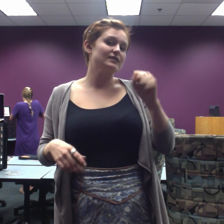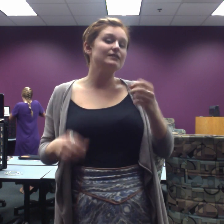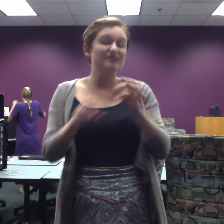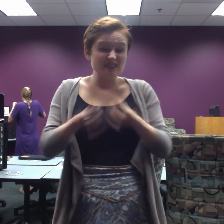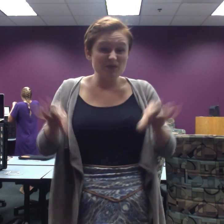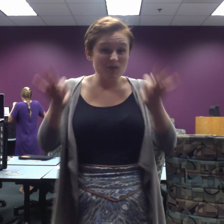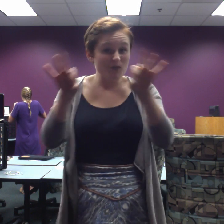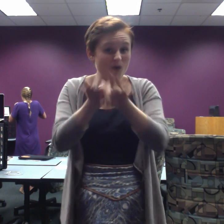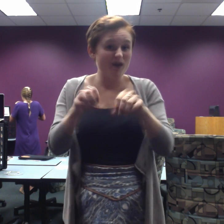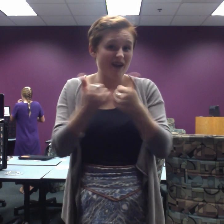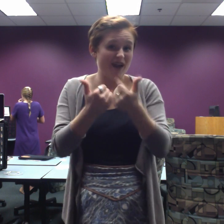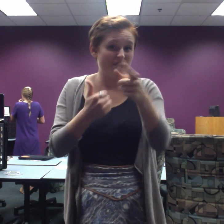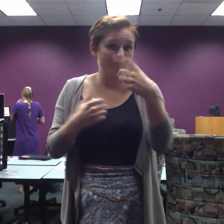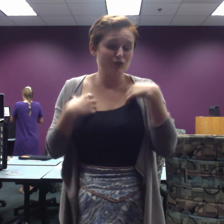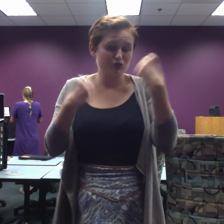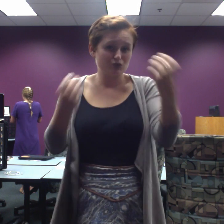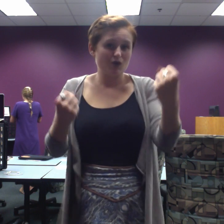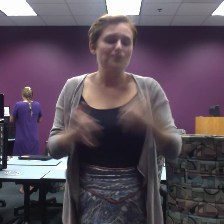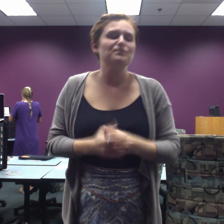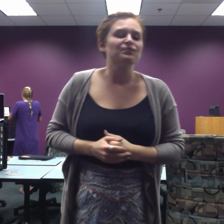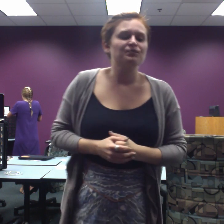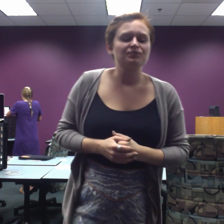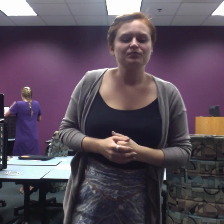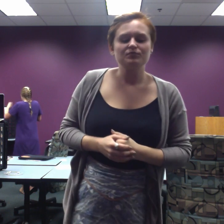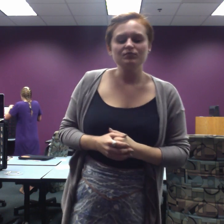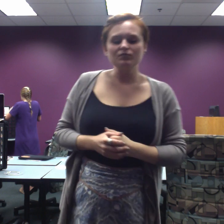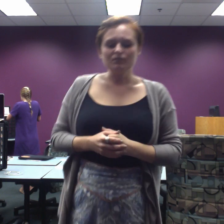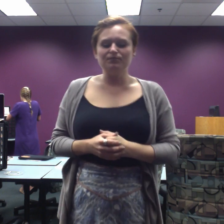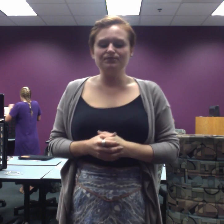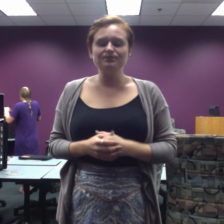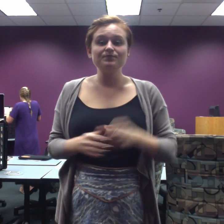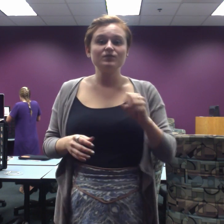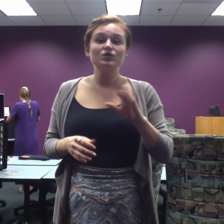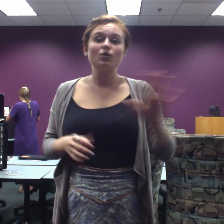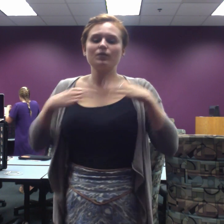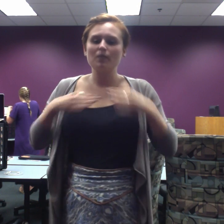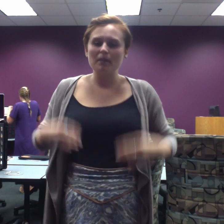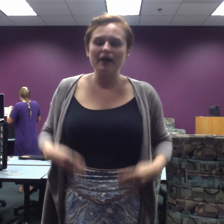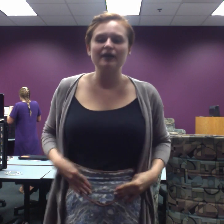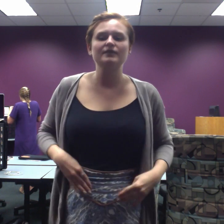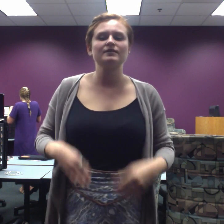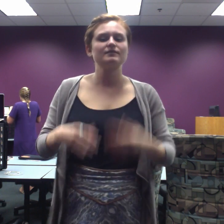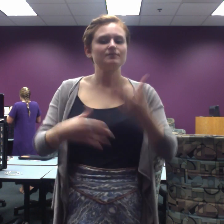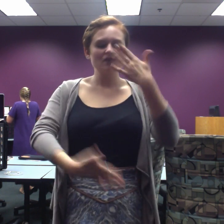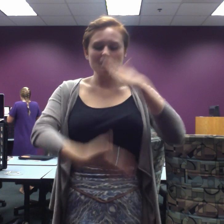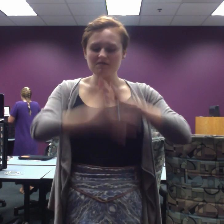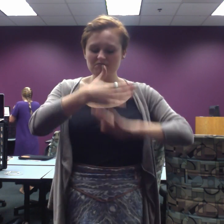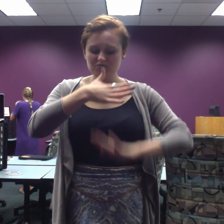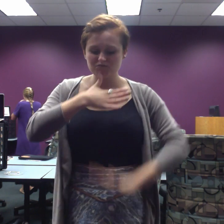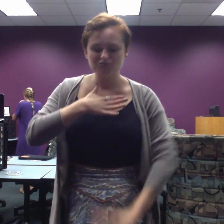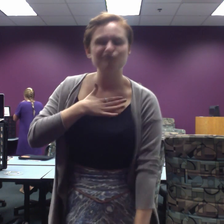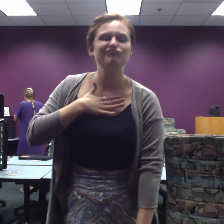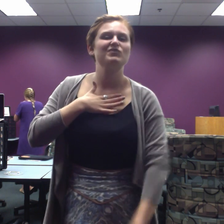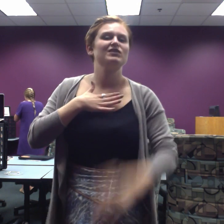point. So then the body just eliminates and passes that food out of the body. Now what we're going to do is